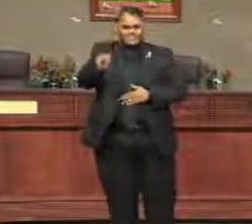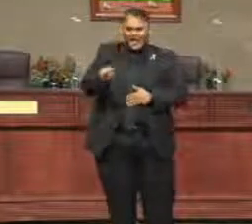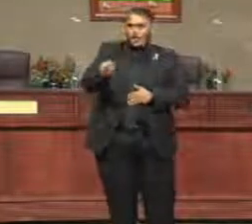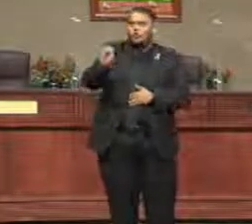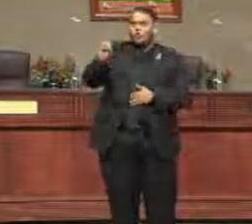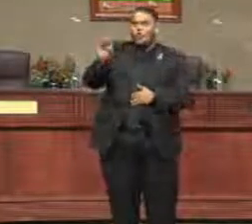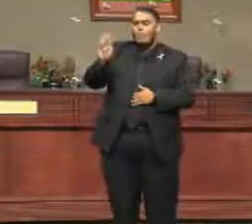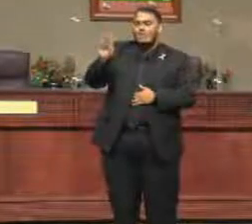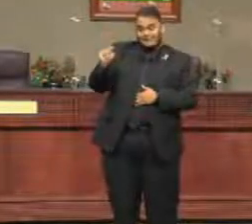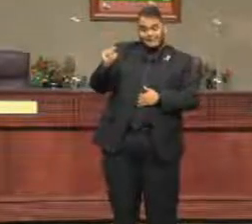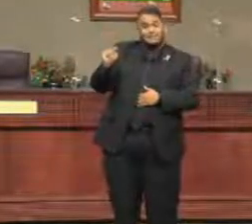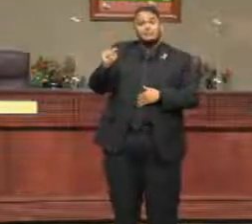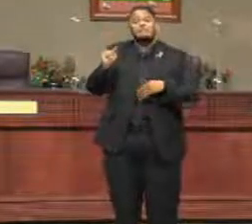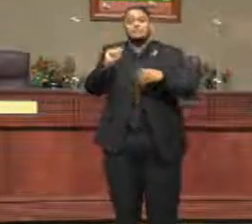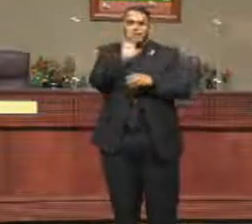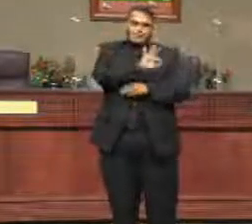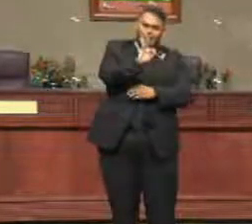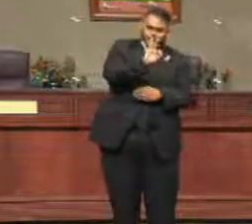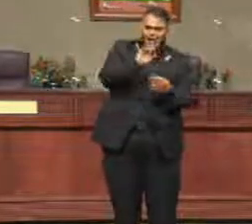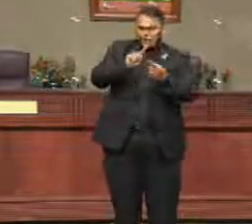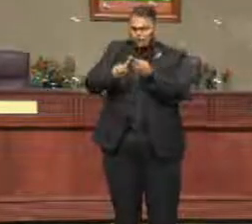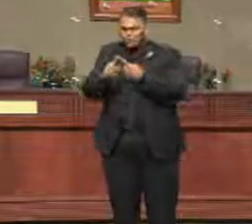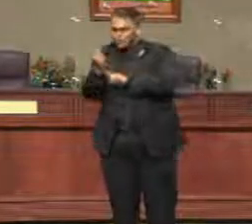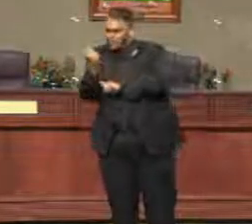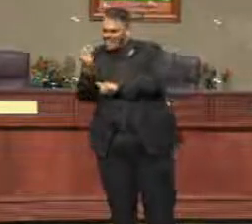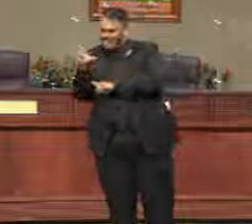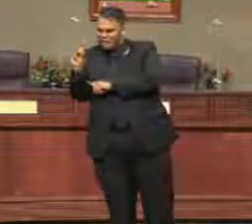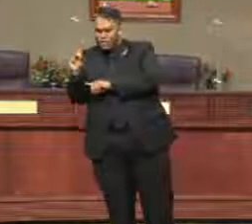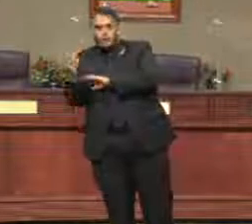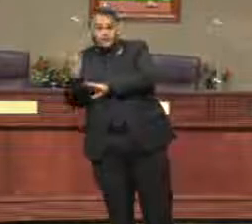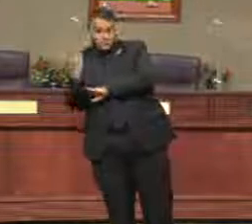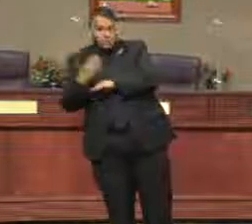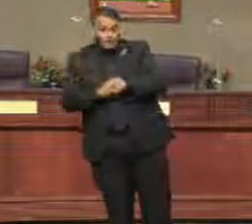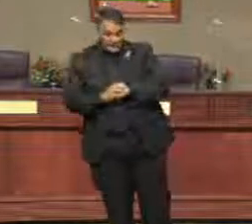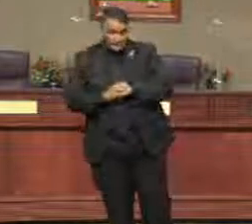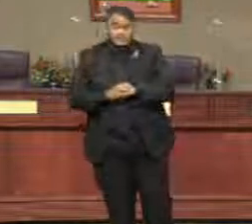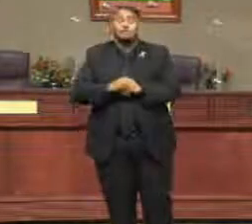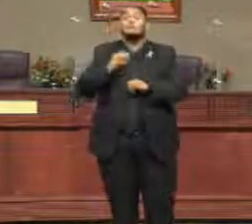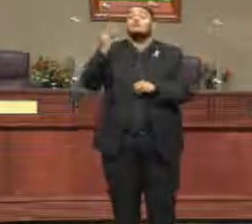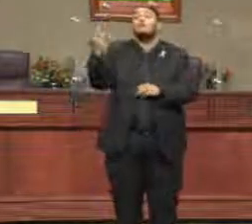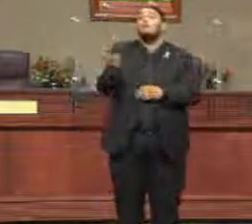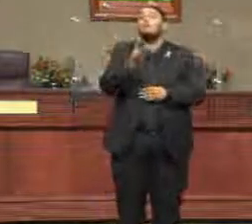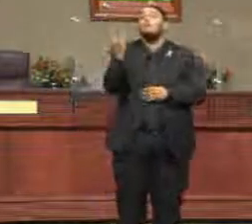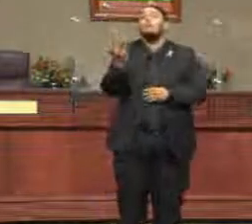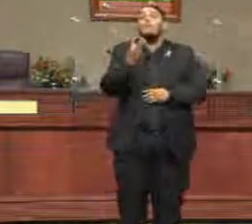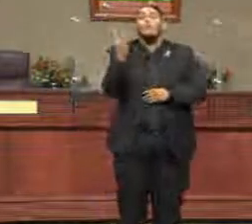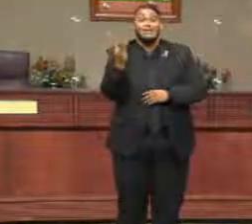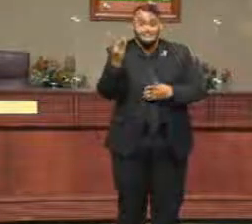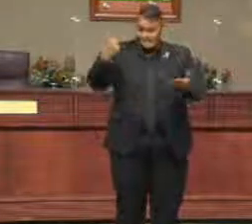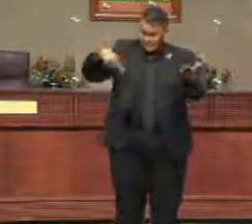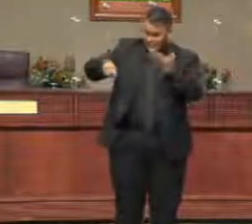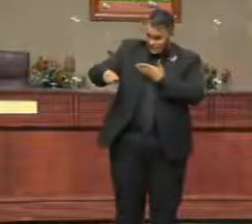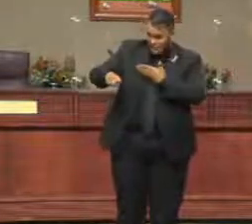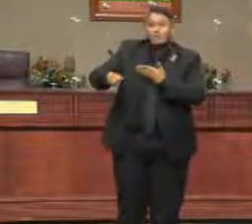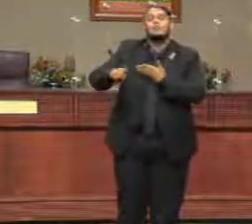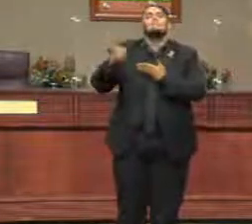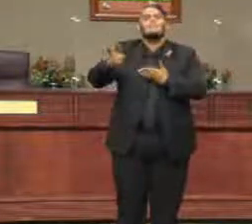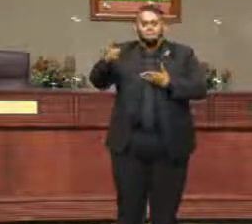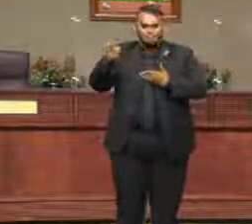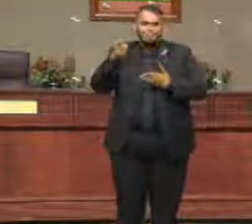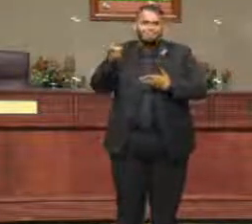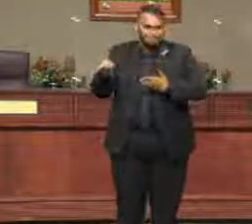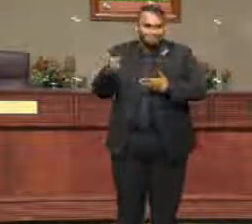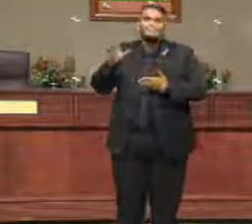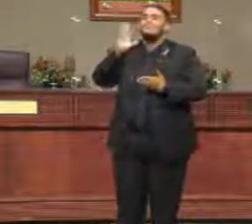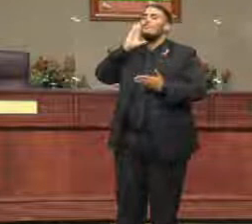hours of 9 a.m. and 11:30 a.m. On Wednesday next week, the trailer will be at its usual spot